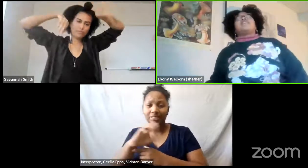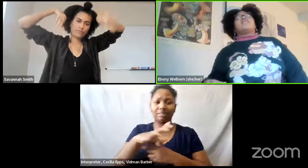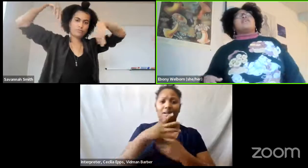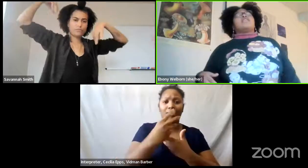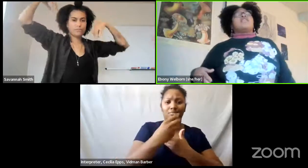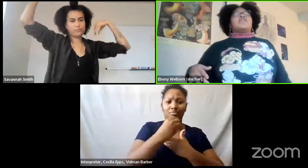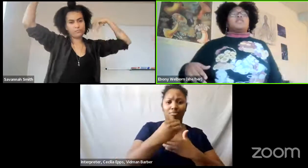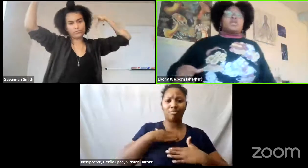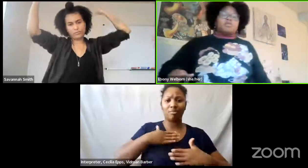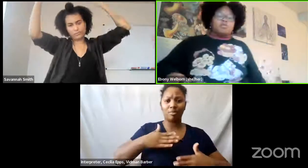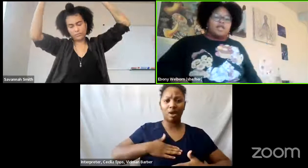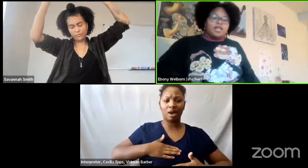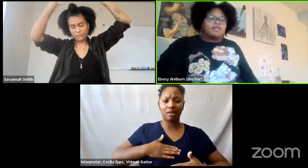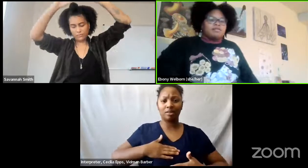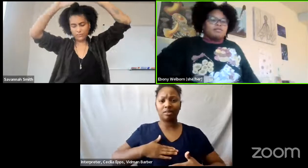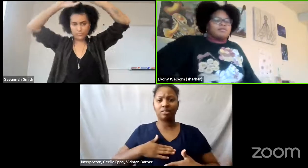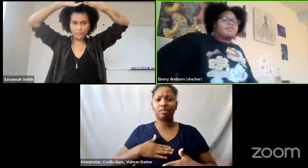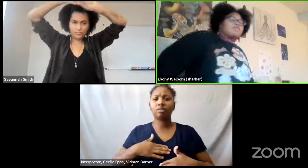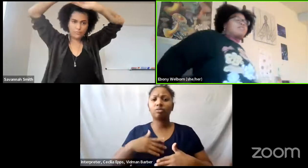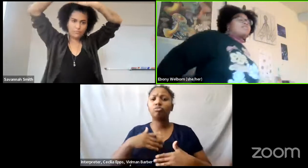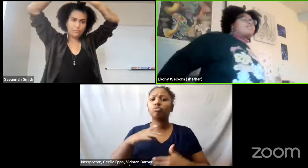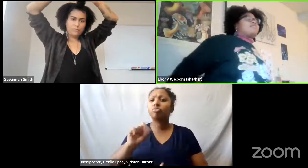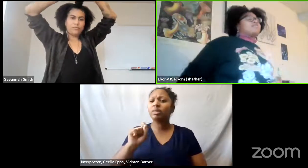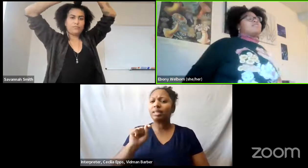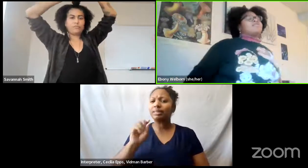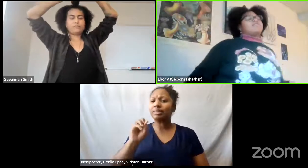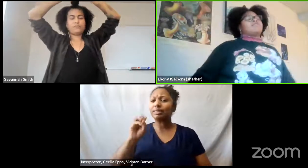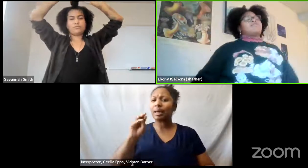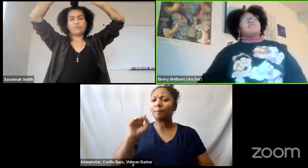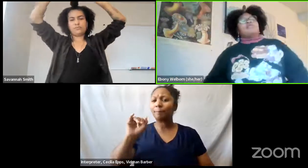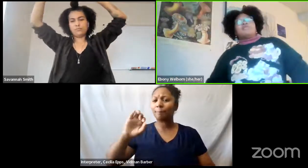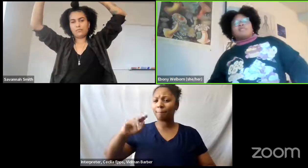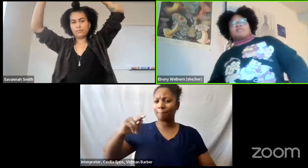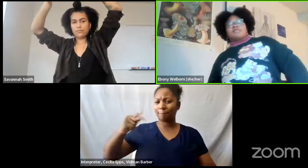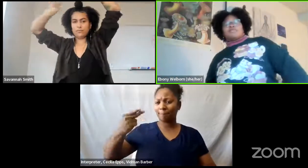That stomach, go ahead and try to move that.